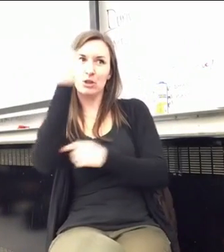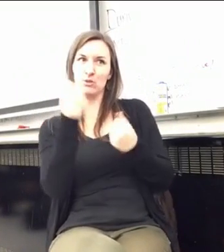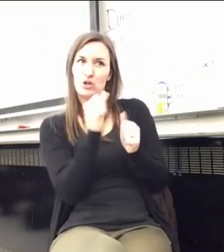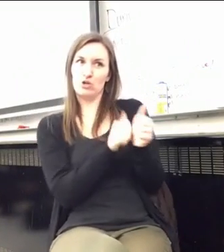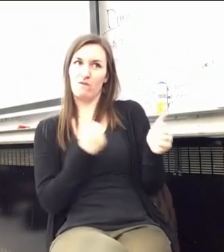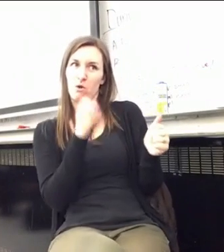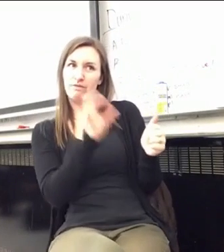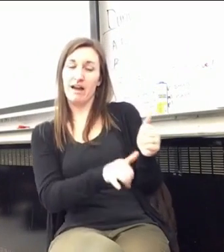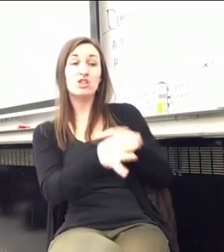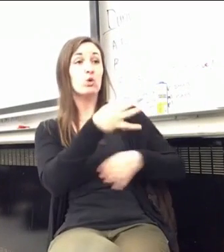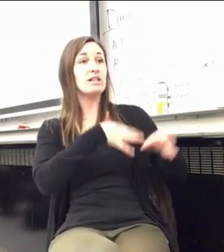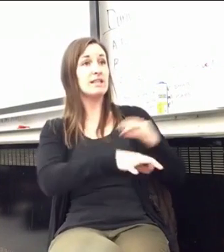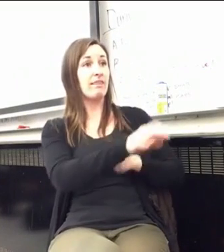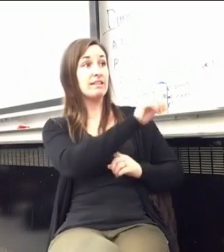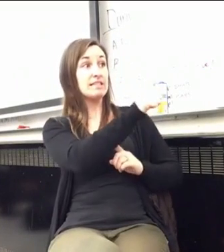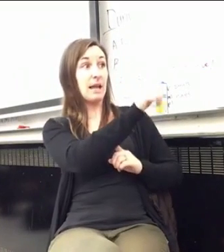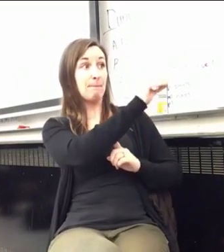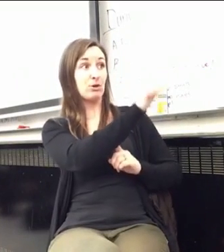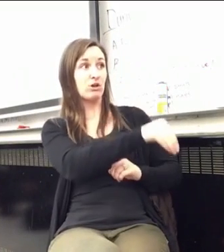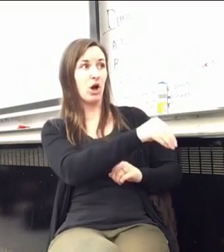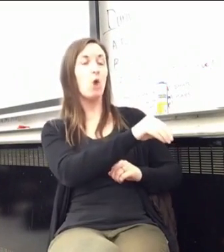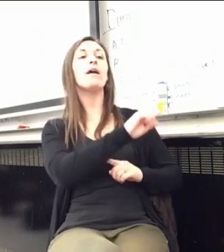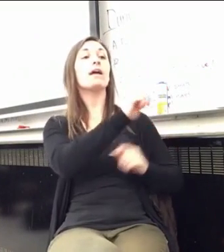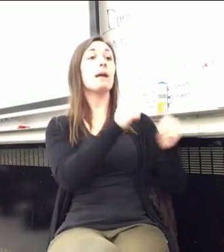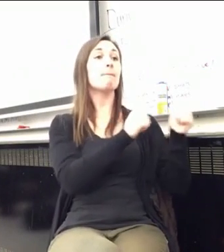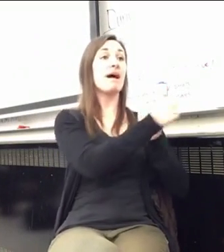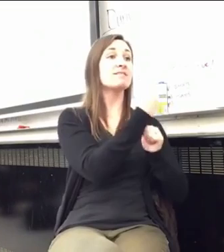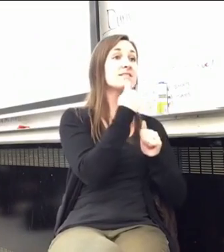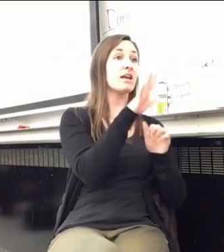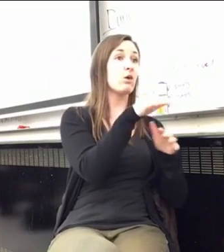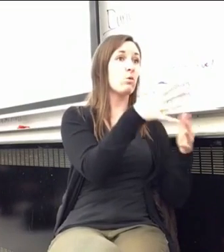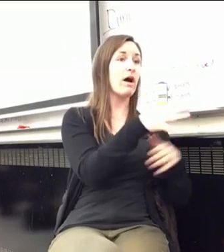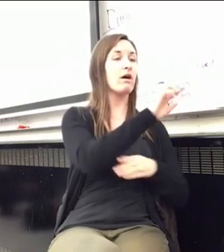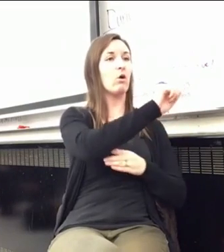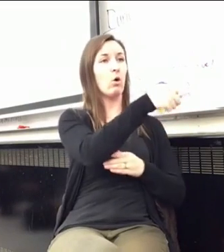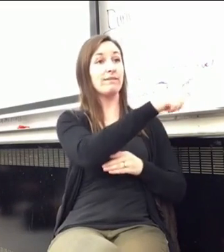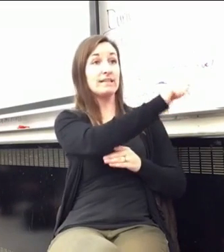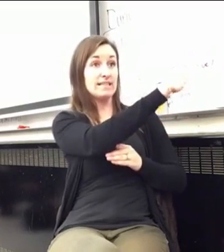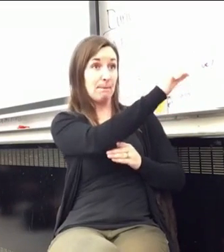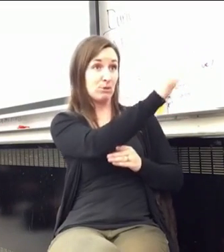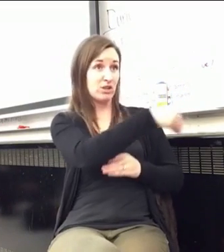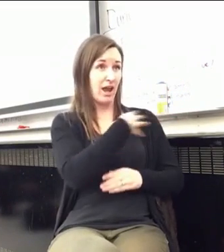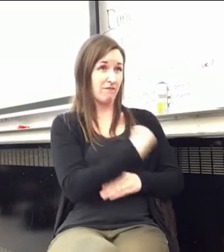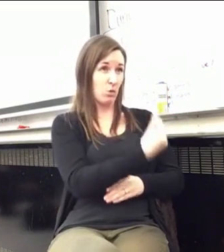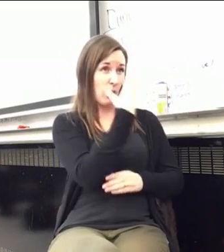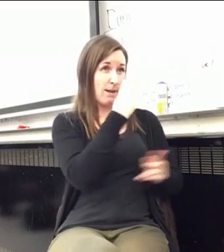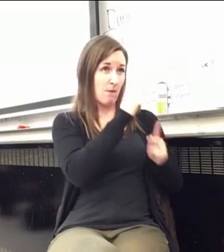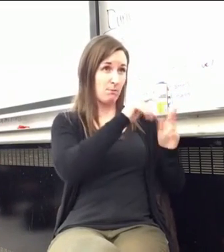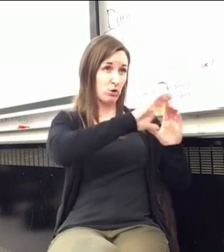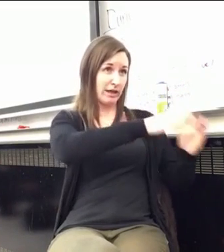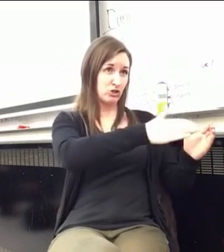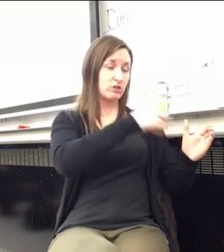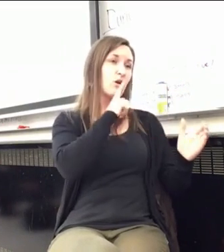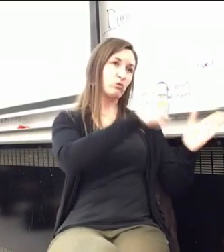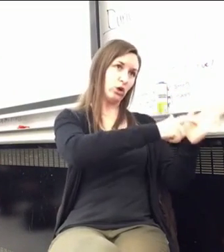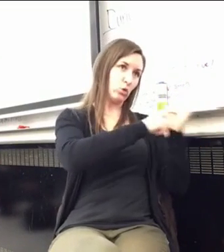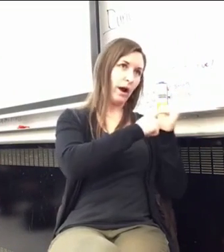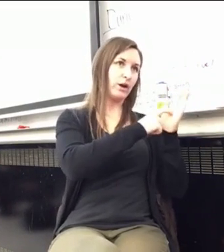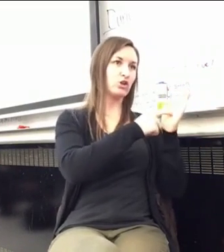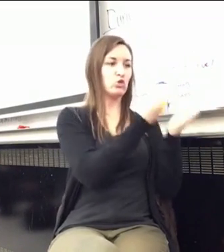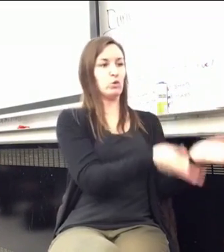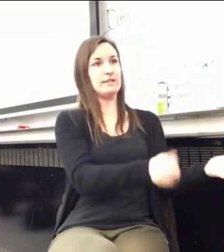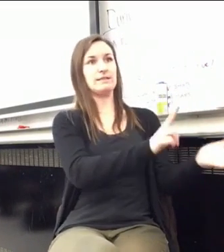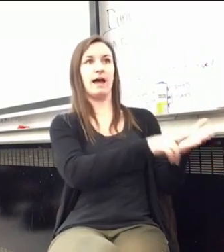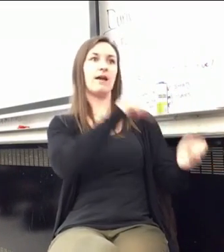Instead, the 10% says only 10% needs to sign a loyalty oath. Okay? The next one, though, are the most important ones of